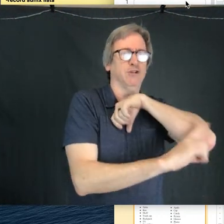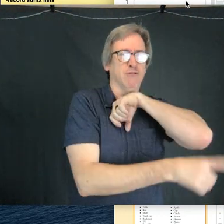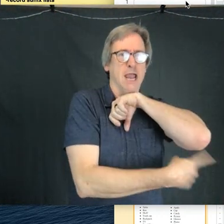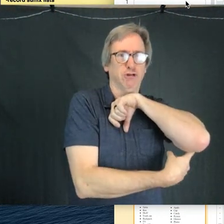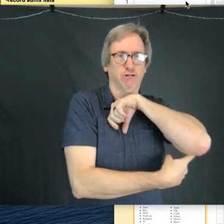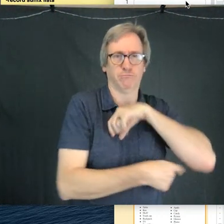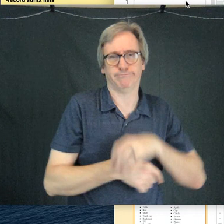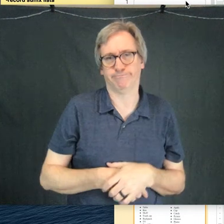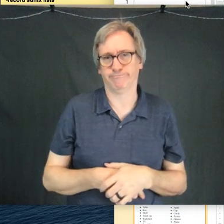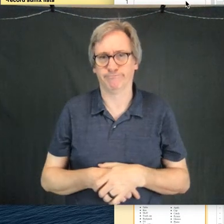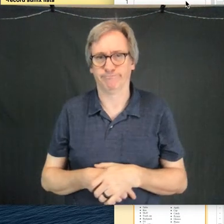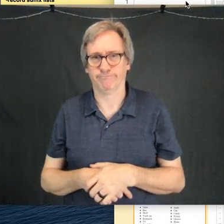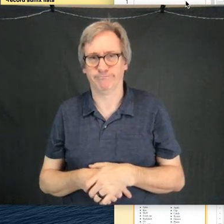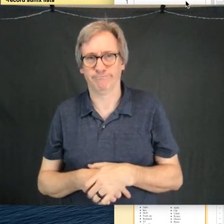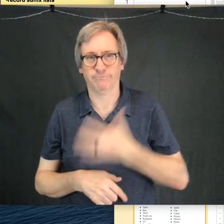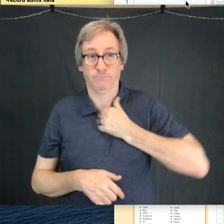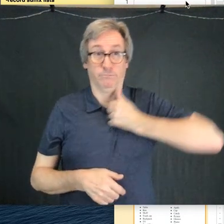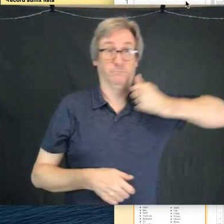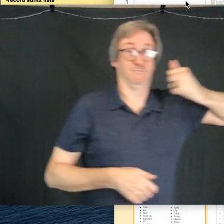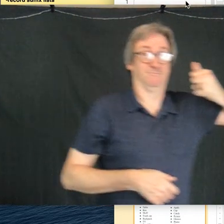Take out the trash.